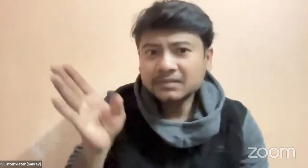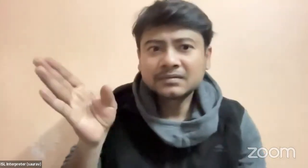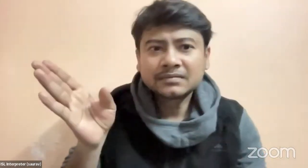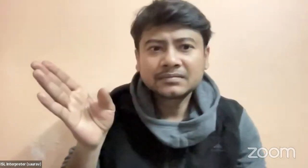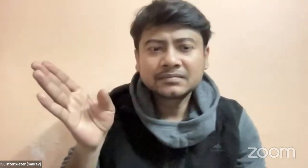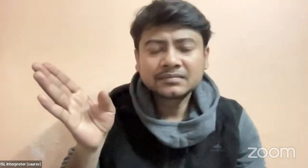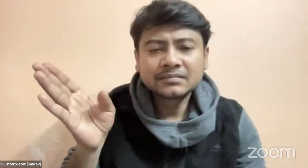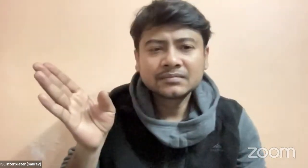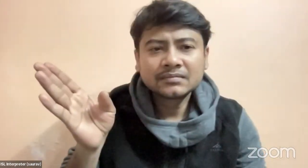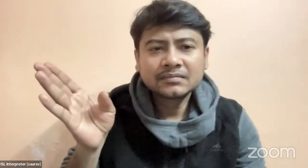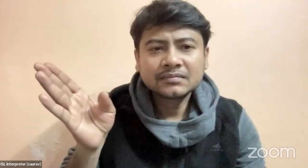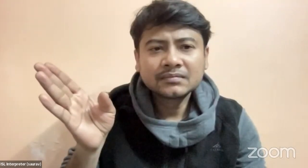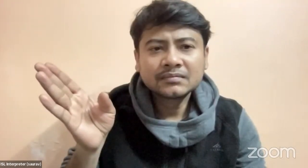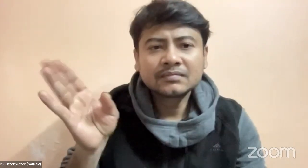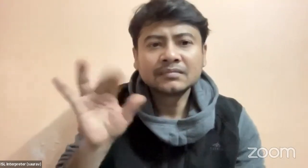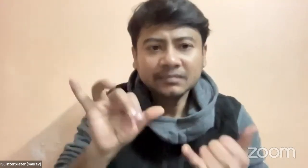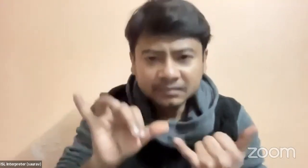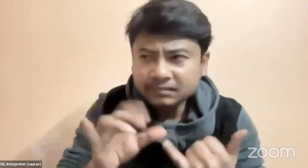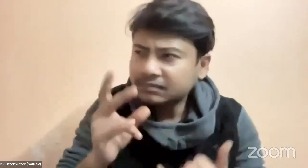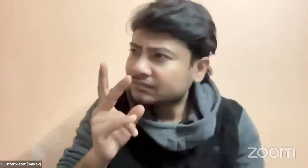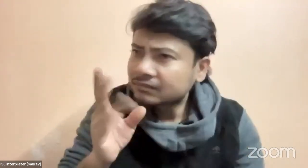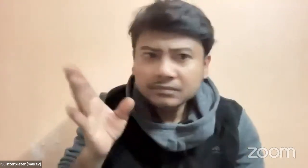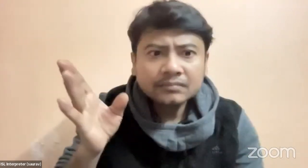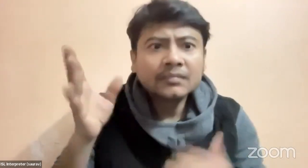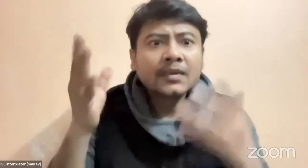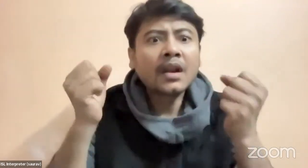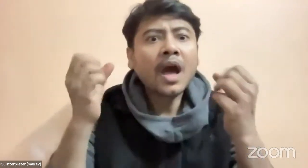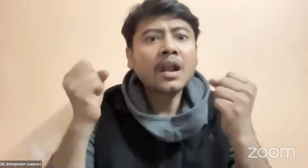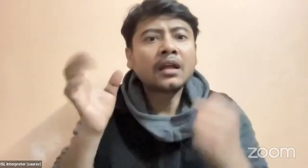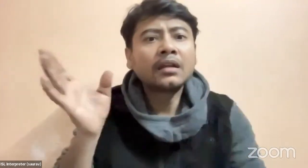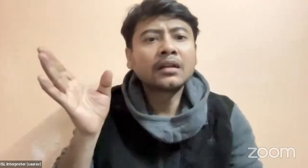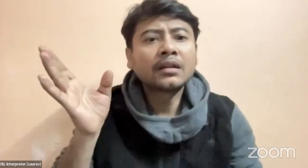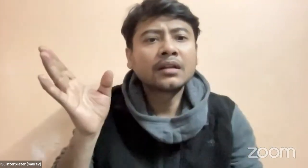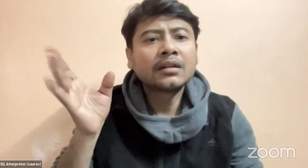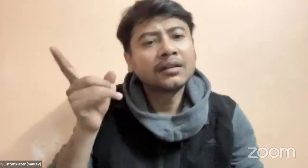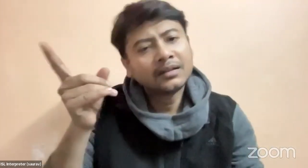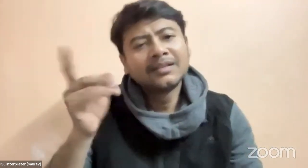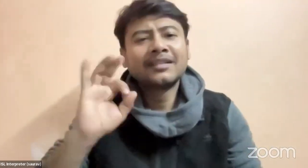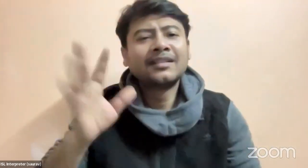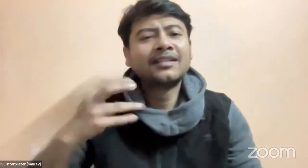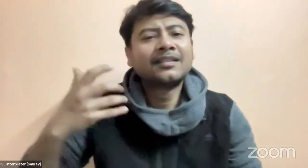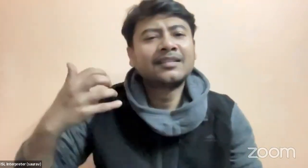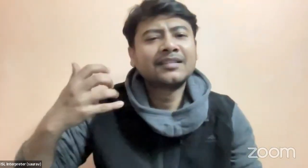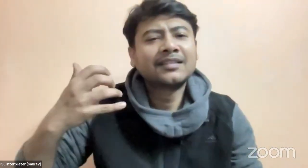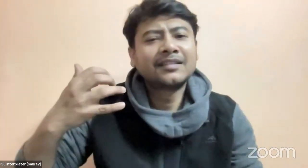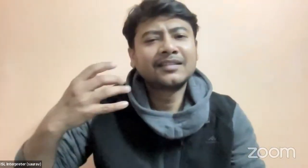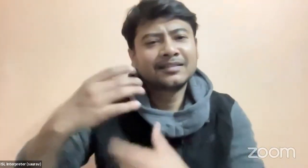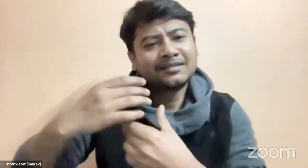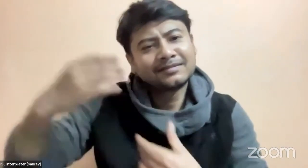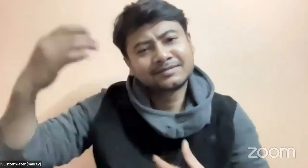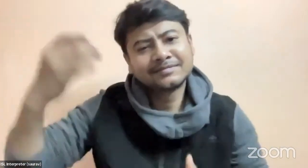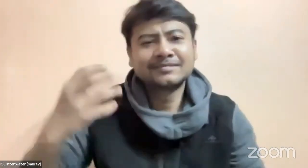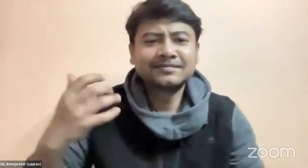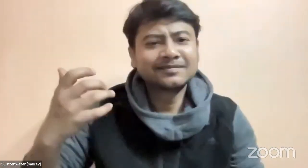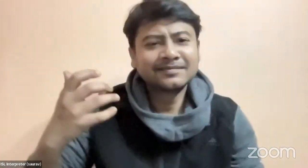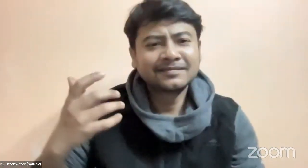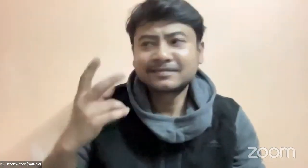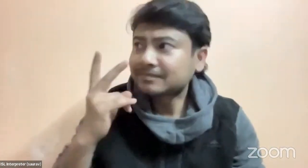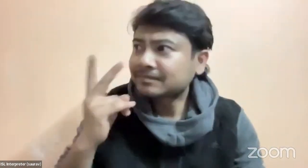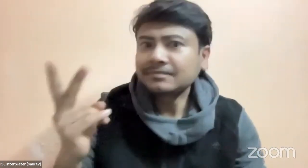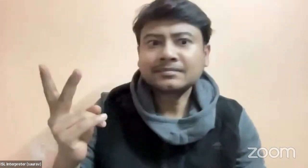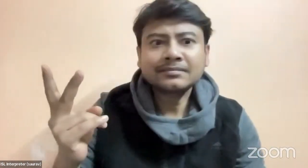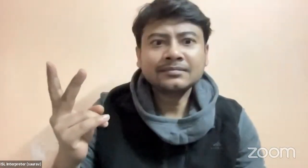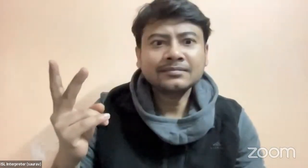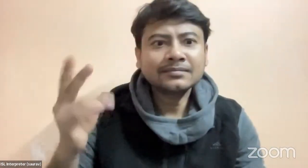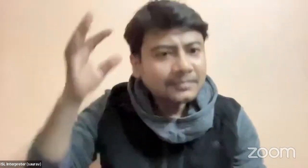Krishna said, "Ore, Narad Muni." He was having veena, playing on his veena. Narad Muni had come over there and he's